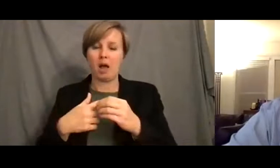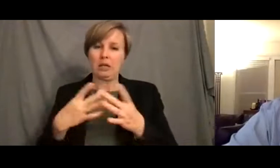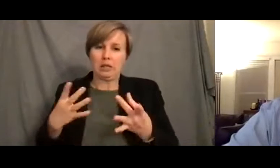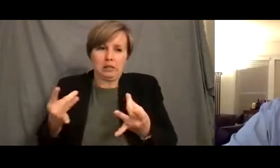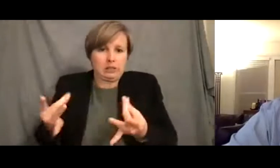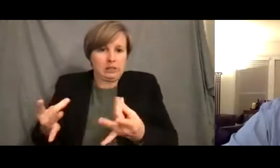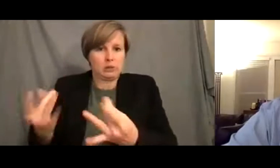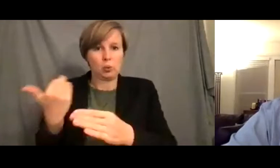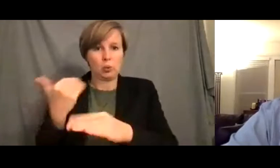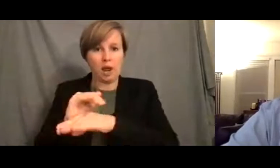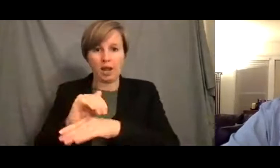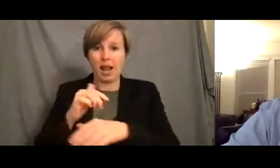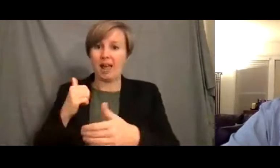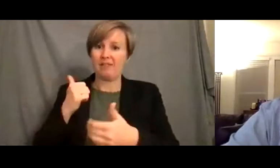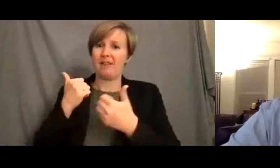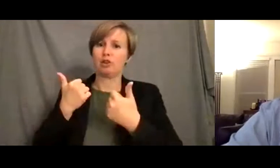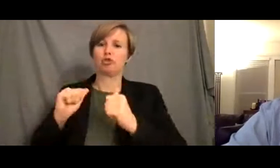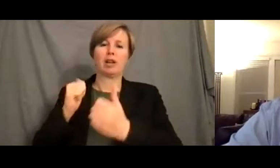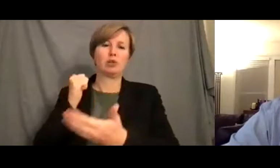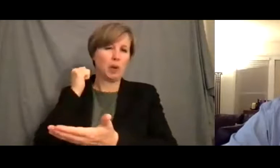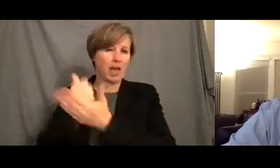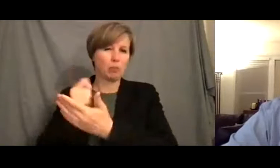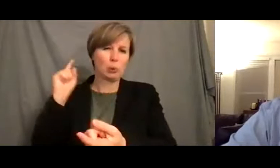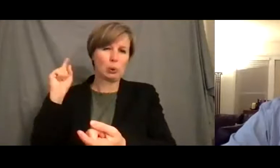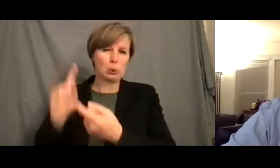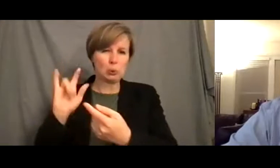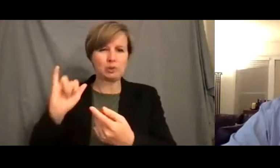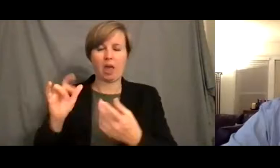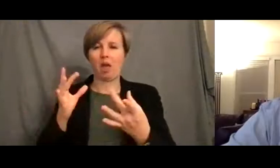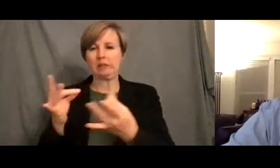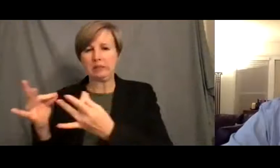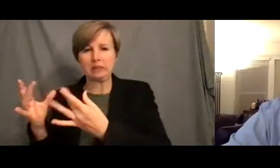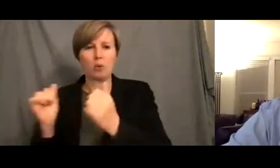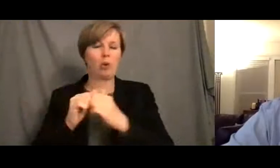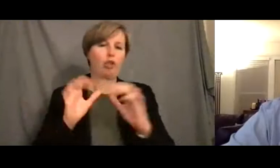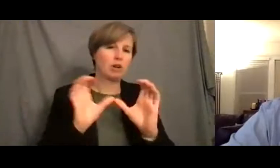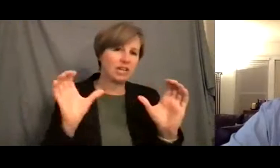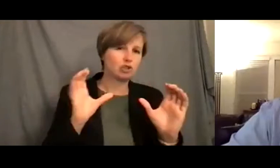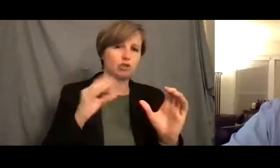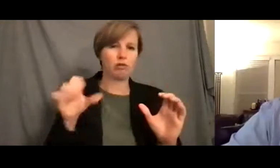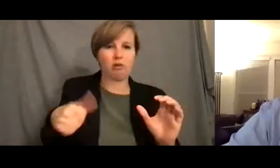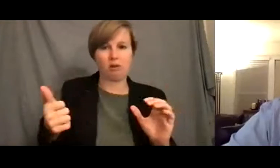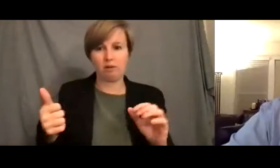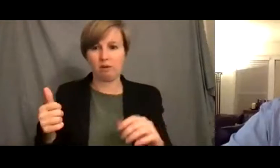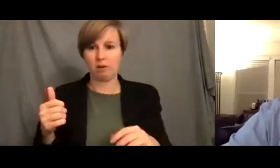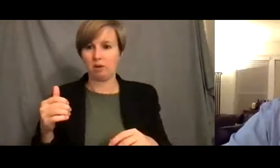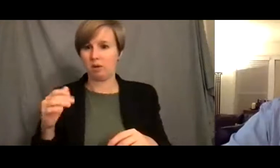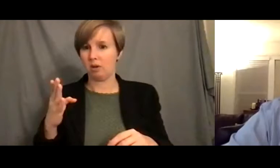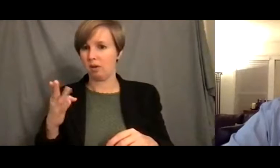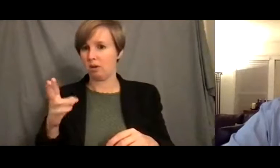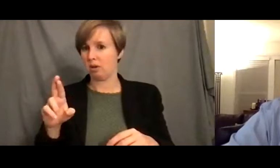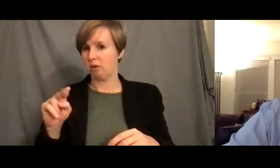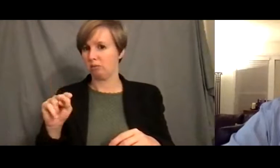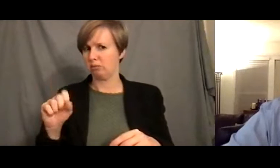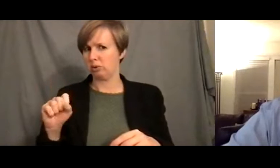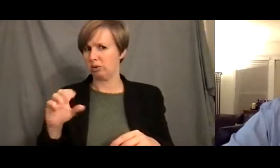to try to reduce the bureaucracy with credentialing and other problems that we've had. Burns and Associates is doing a